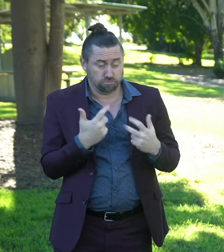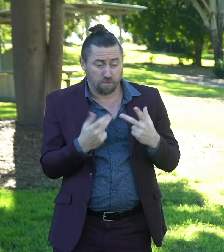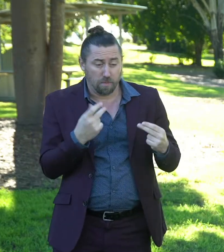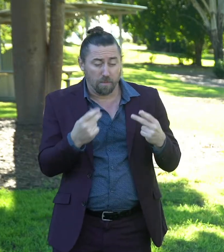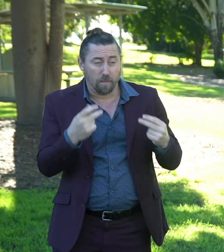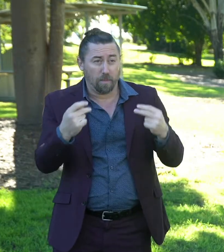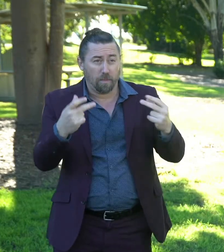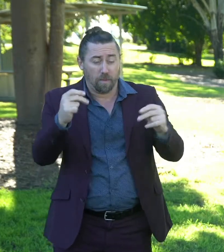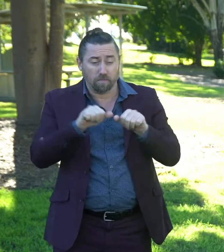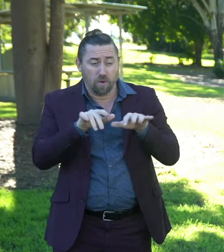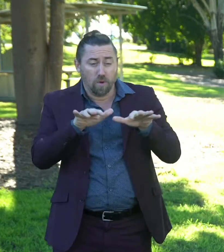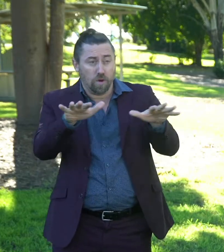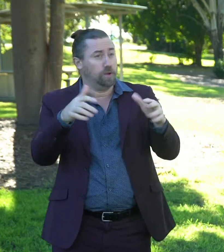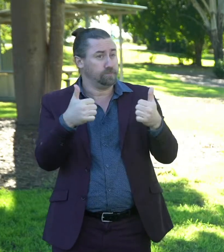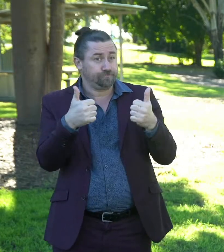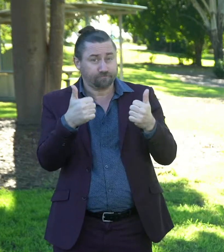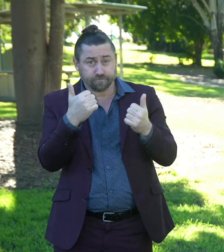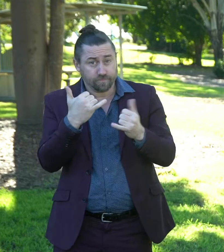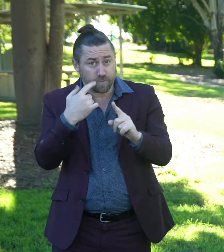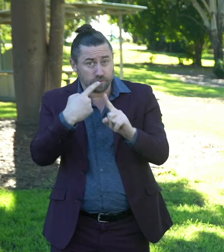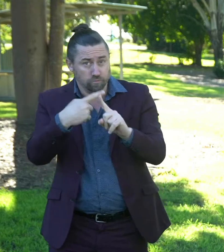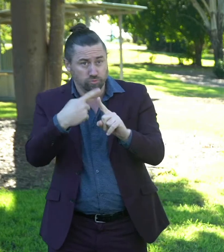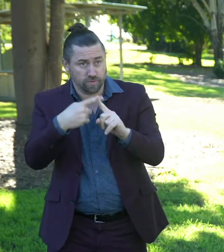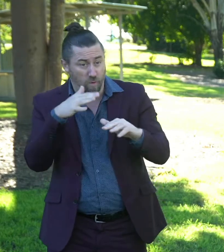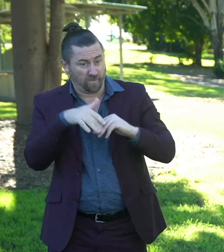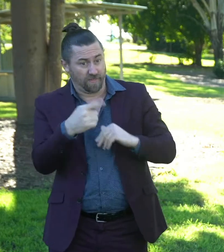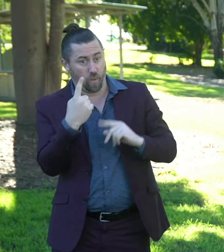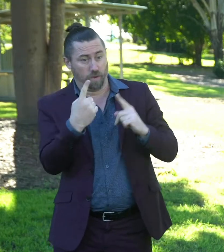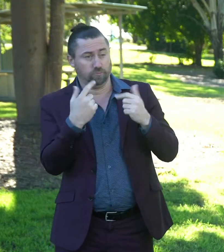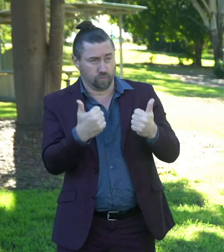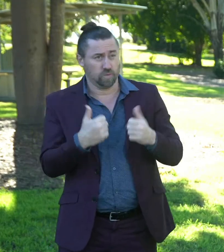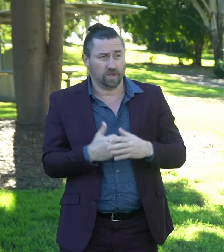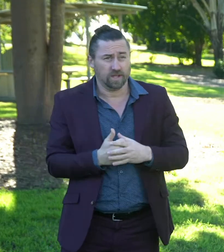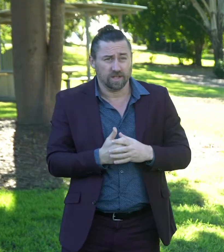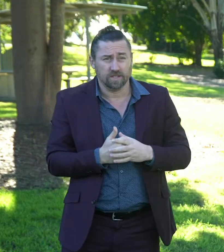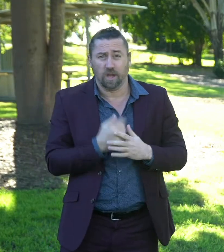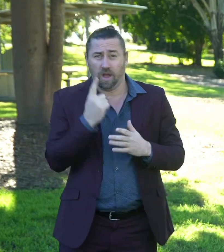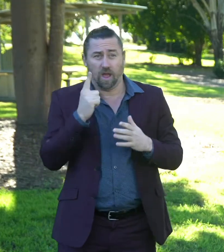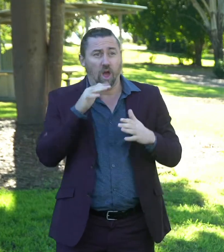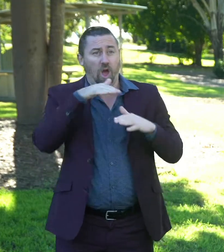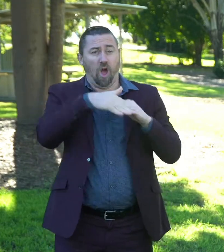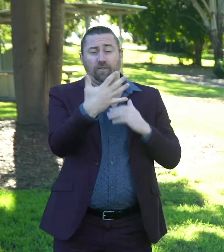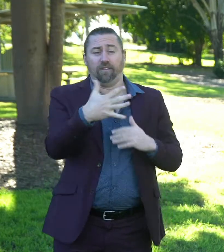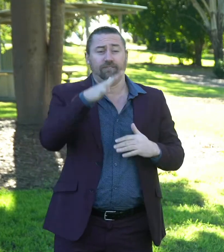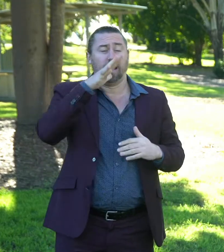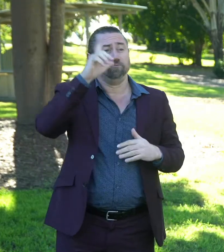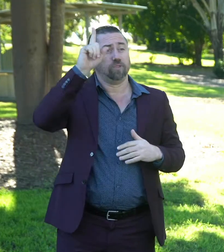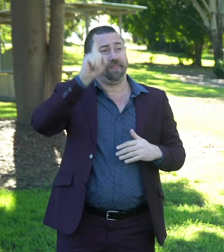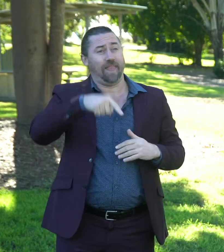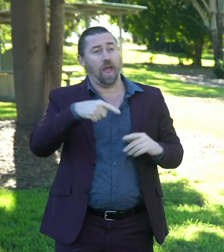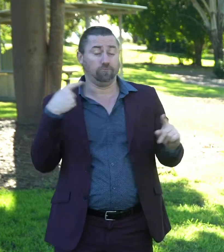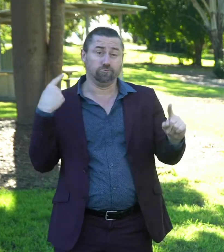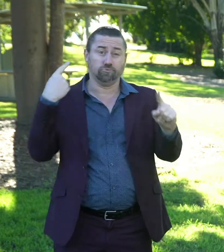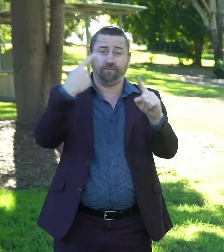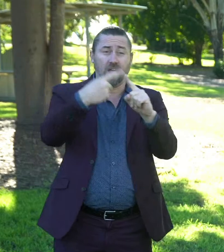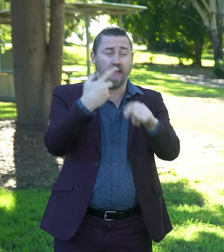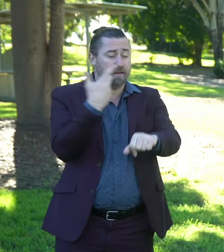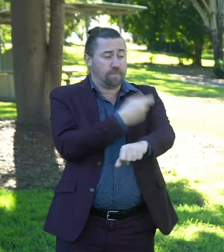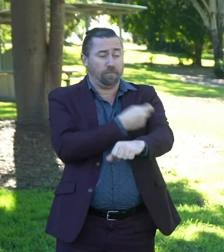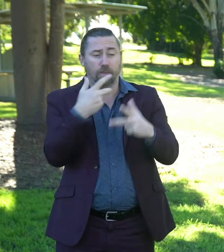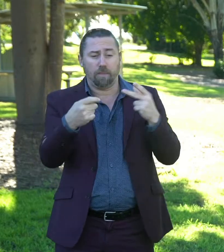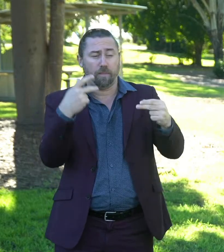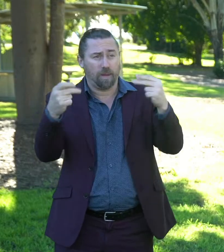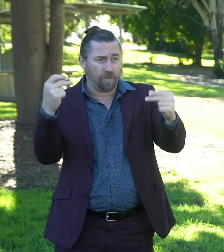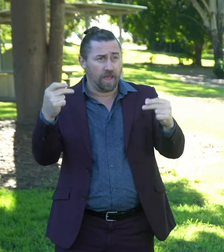administered yesterday as well, which is fantastic news. So we're up over that 500,000 vaccines, and once again,